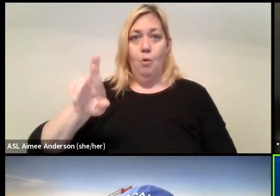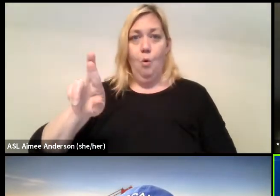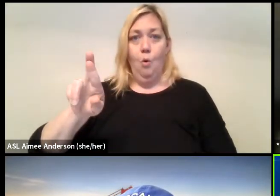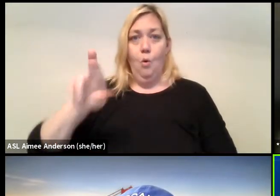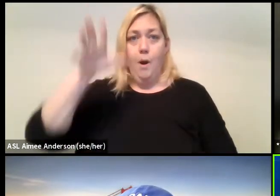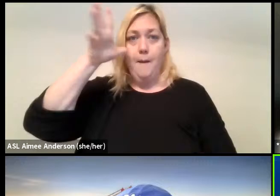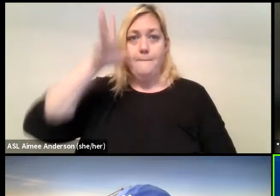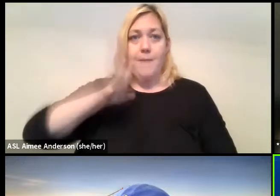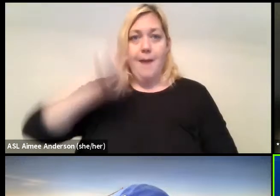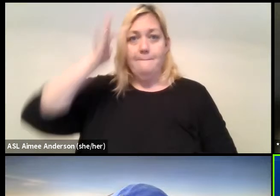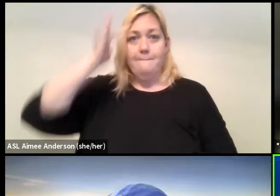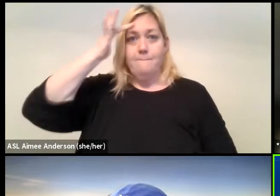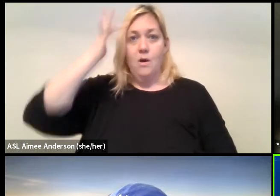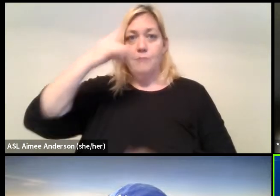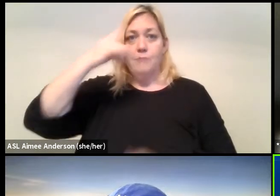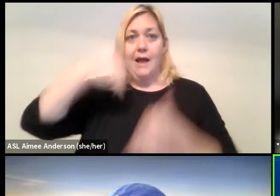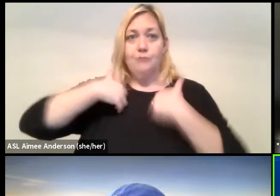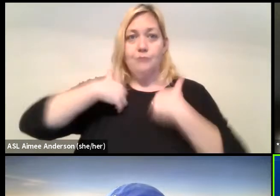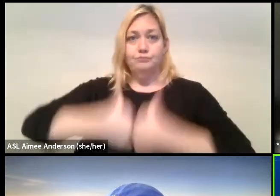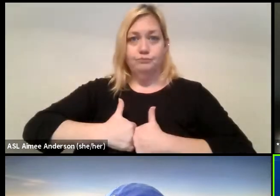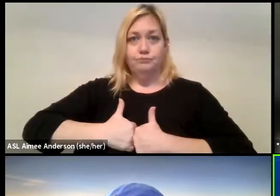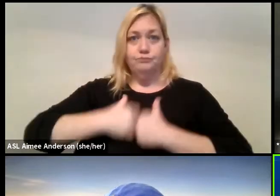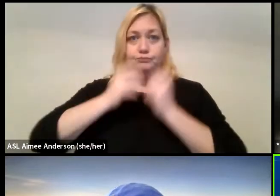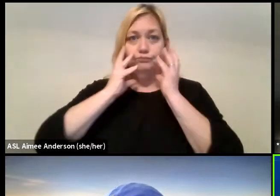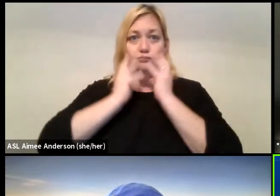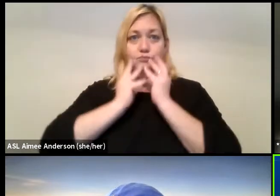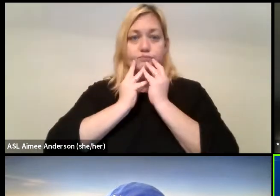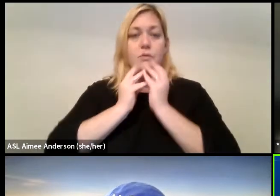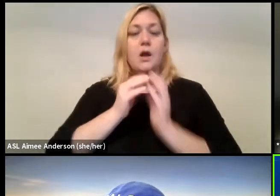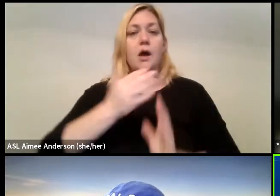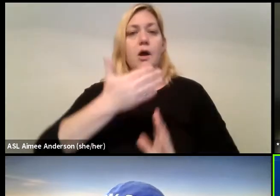Thank you. Good afternoon. So building on